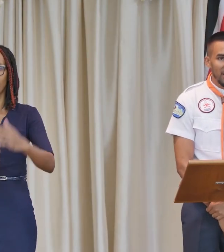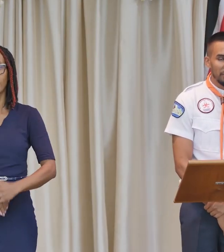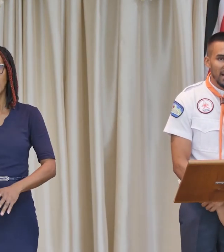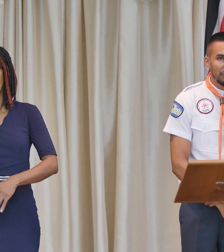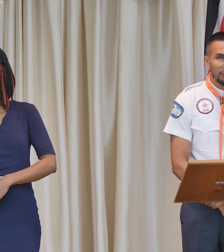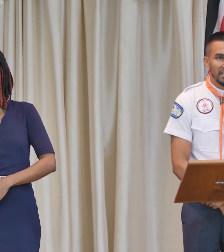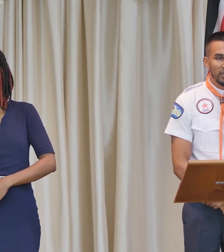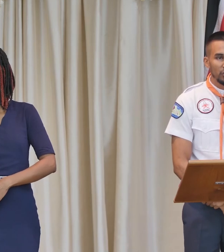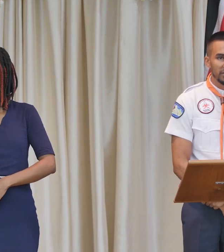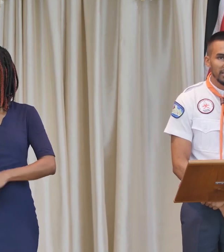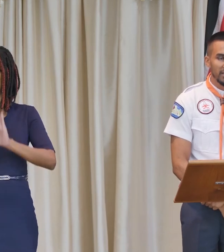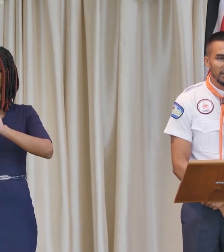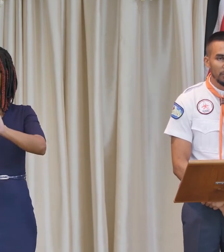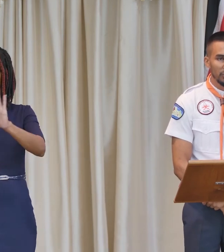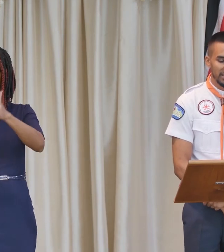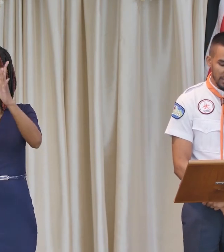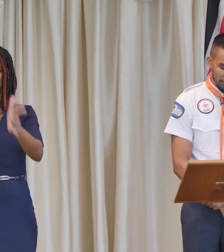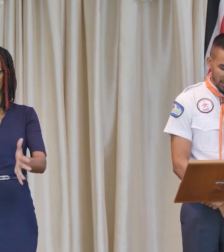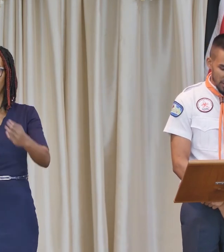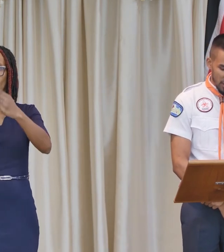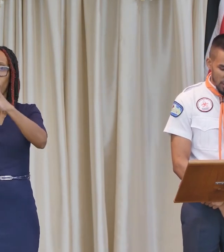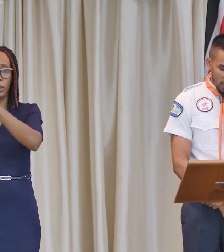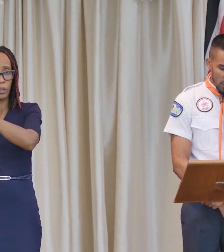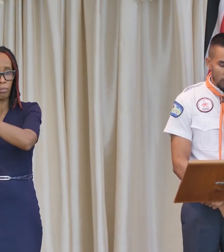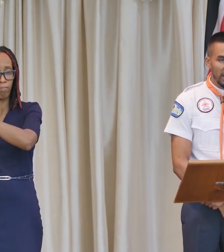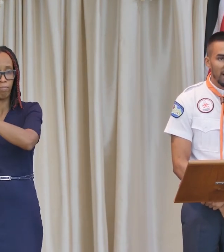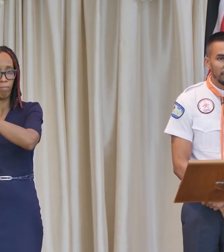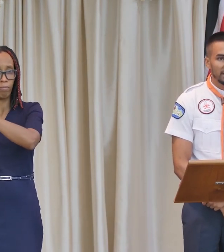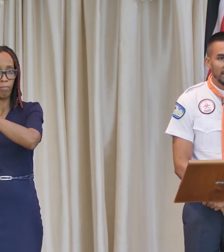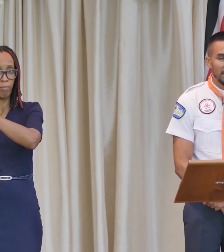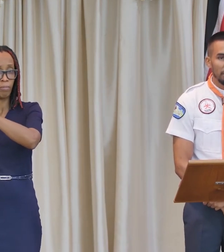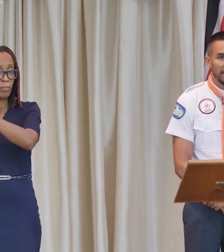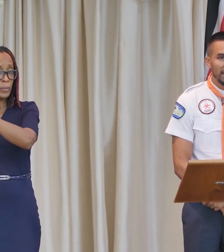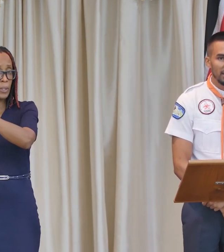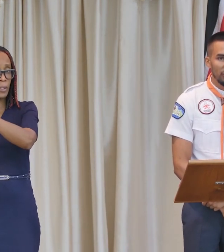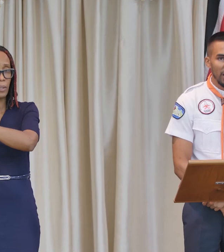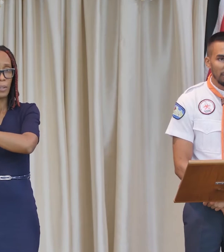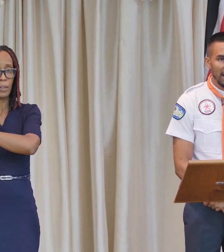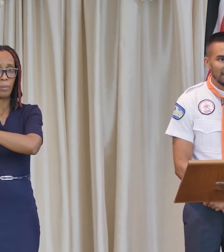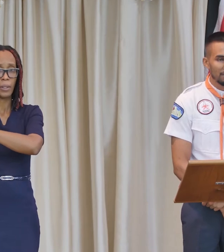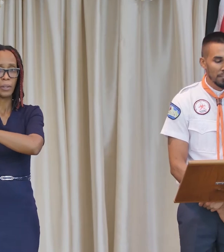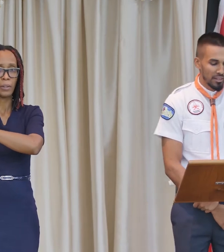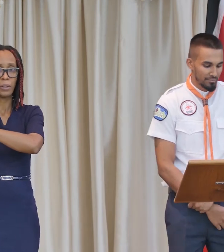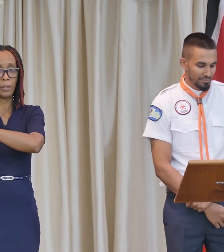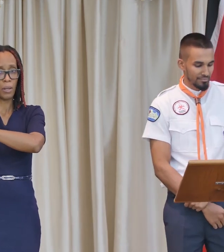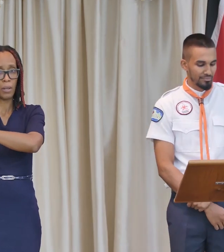Next, on behalf of the Christian community, we have Mr. Mikhail Ramla.